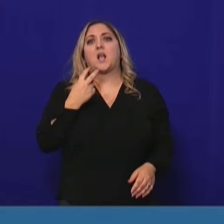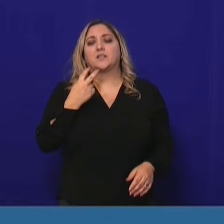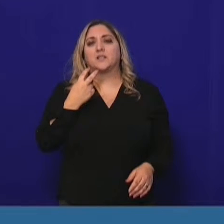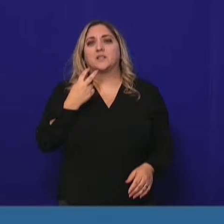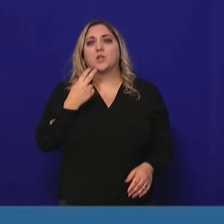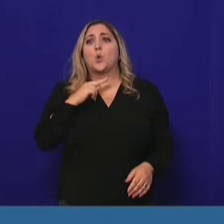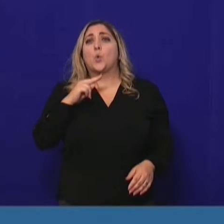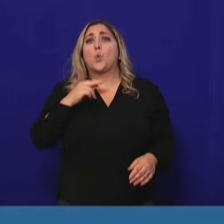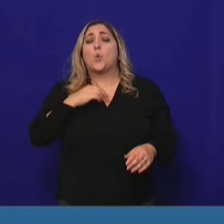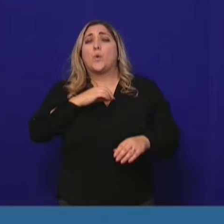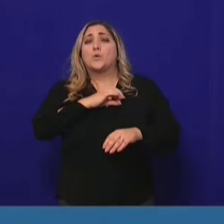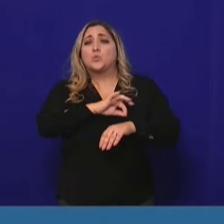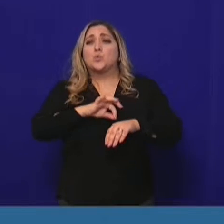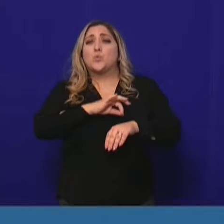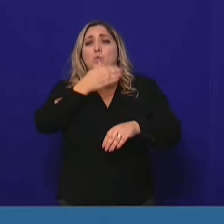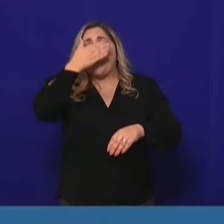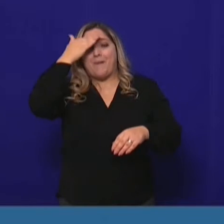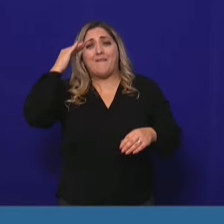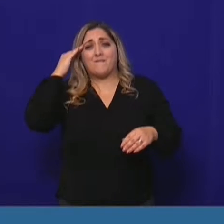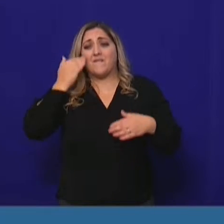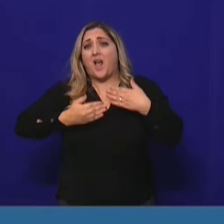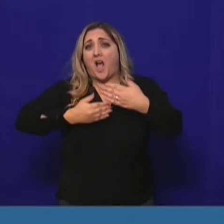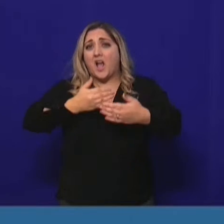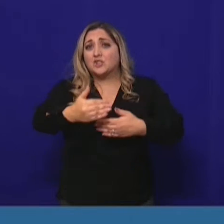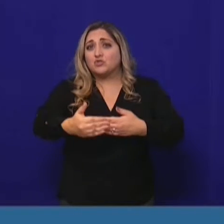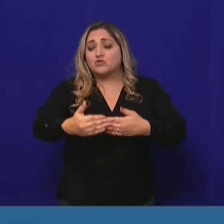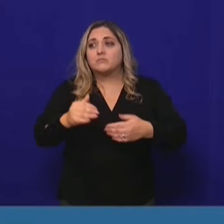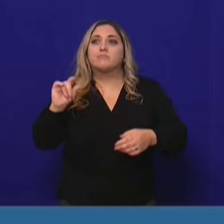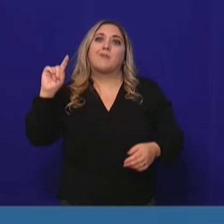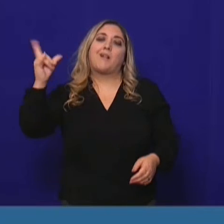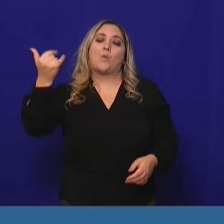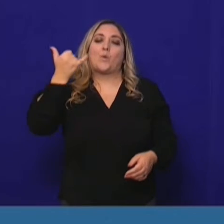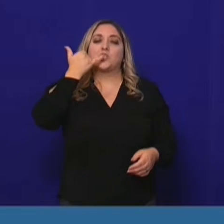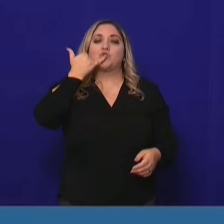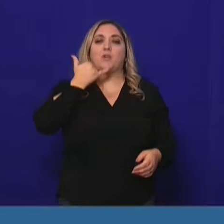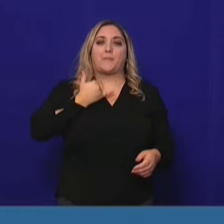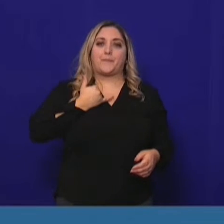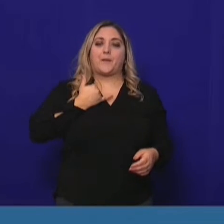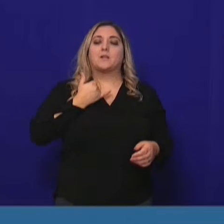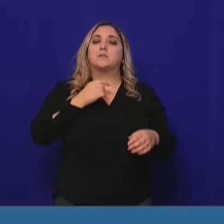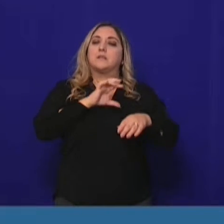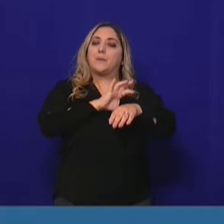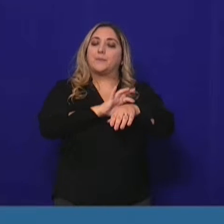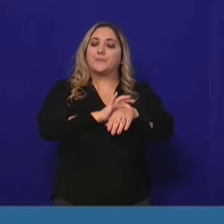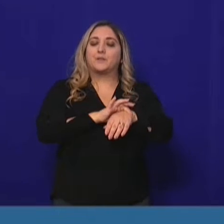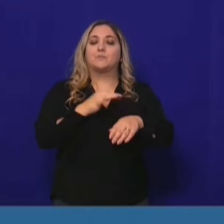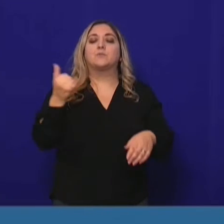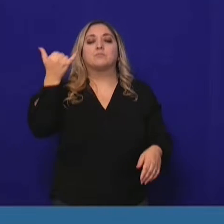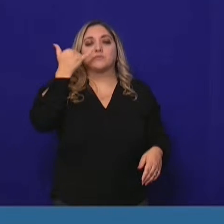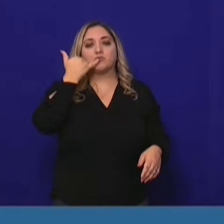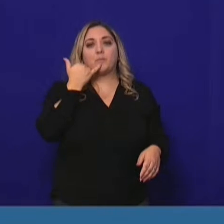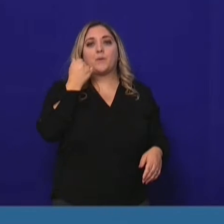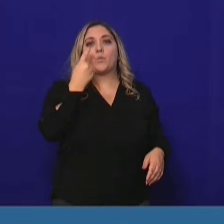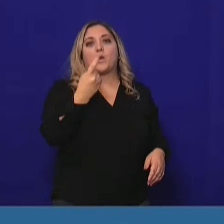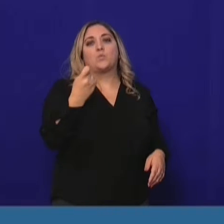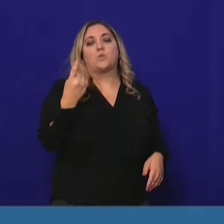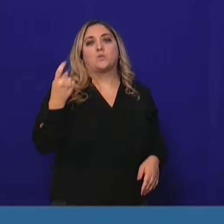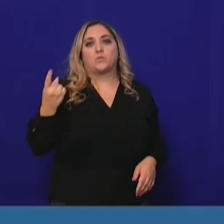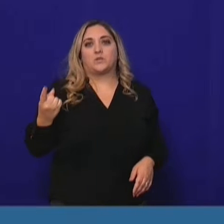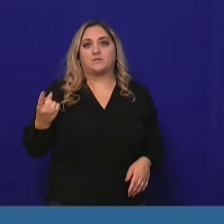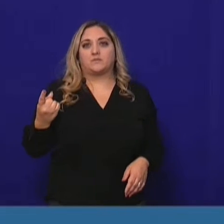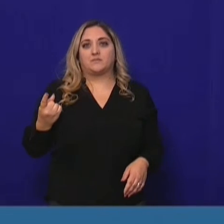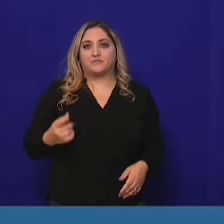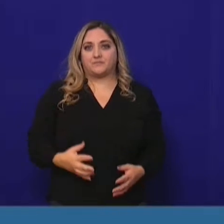kroniku biex mill-ewwel kellmu t-tabib jew inkella ċemplulna għaliex jista' jkun il-COVID u inti forsi ma kellekx suspetta